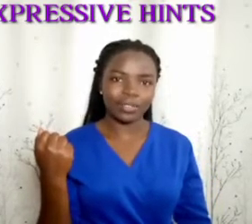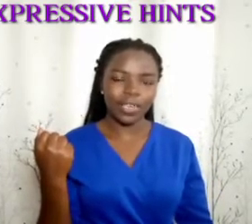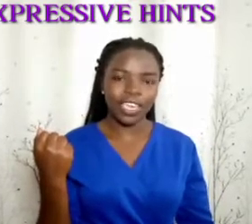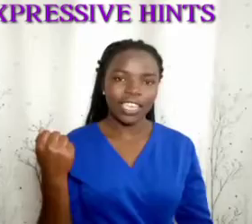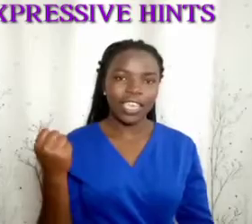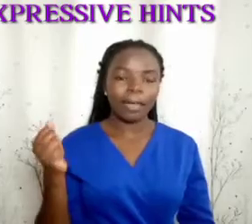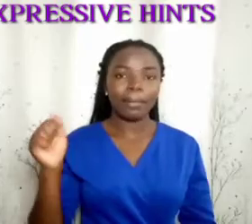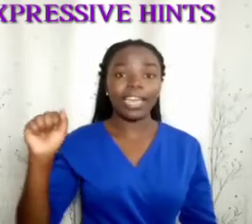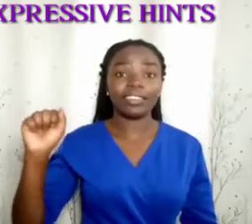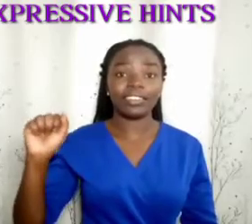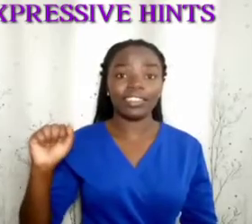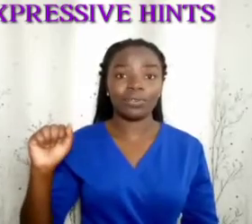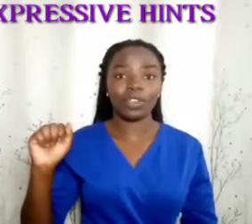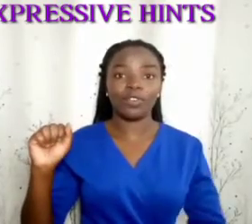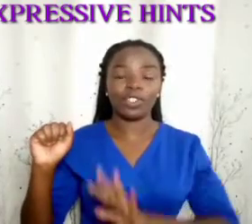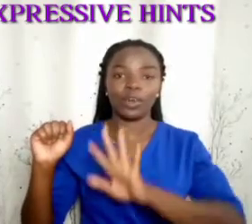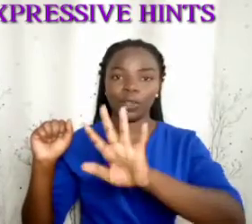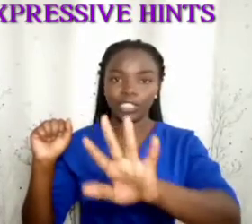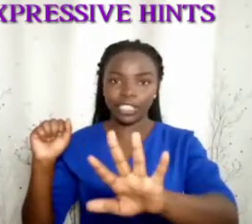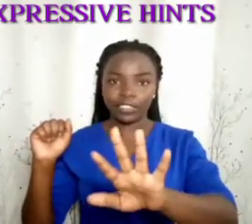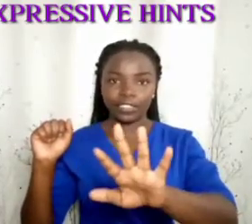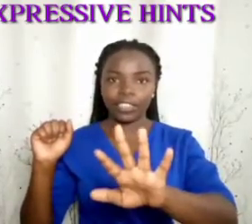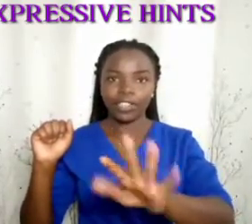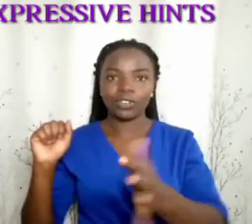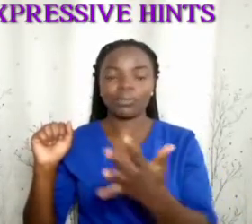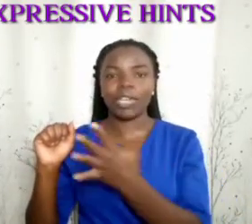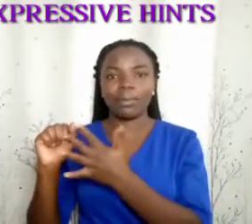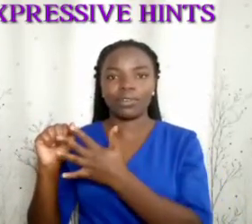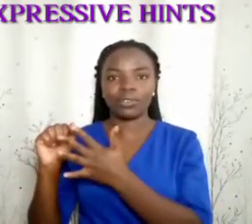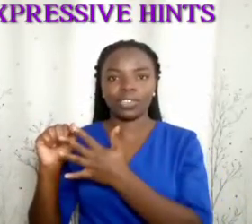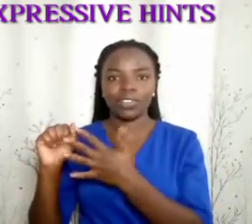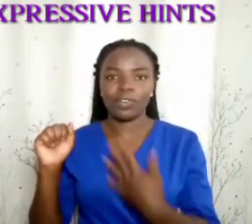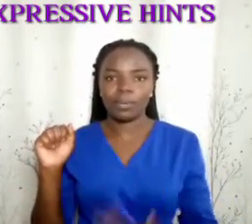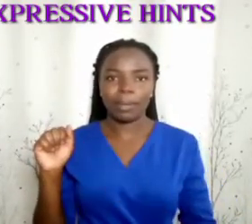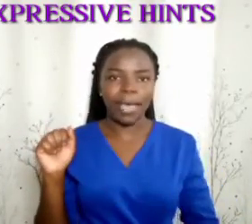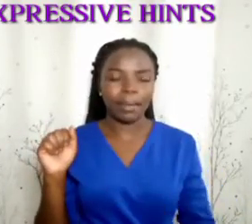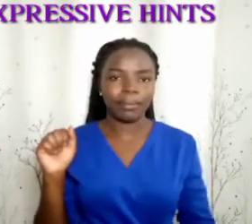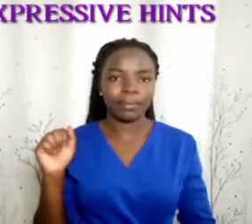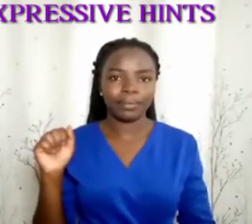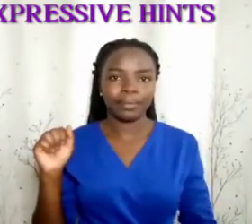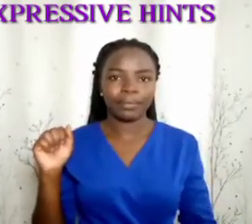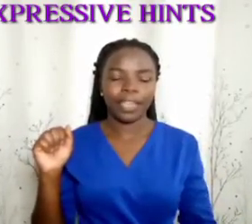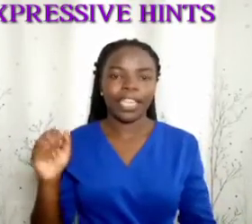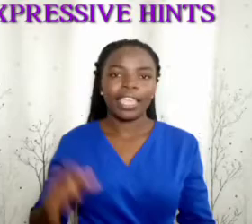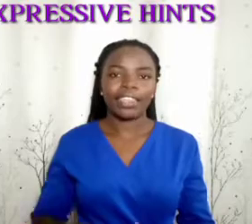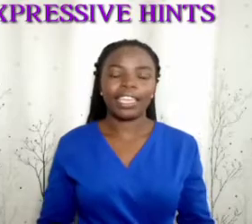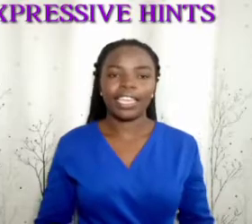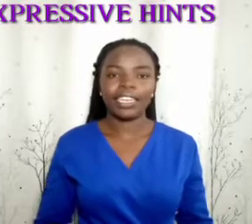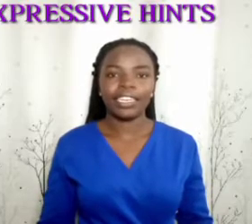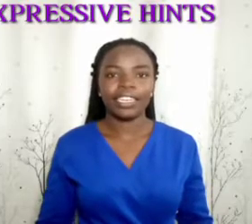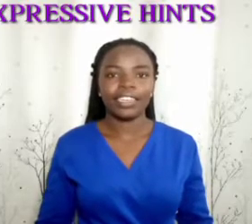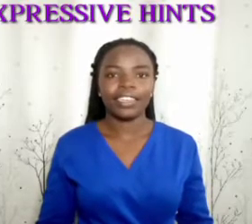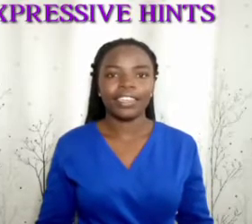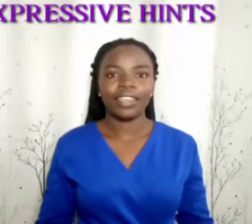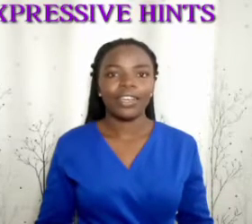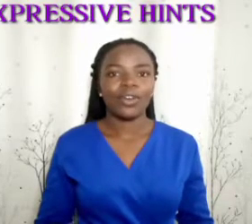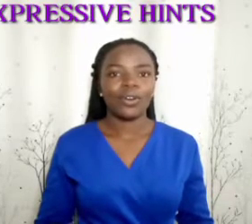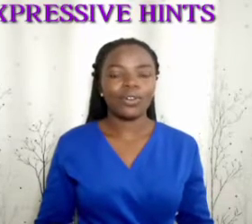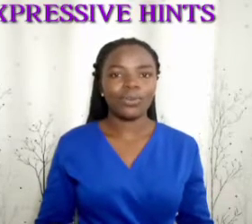way, but this way for the audience to be able to read from the palm. Then